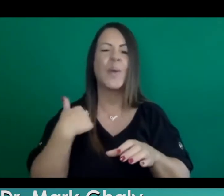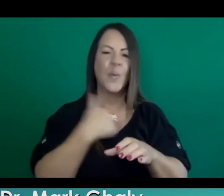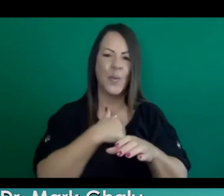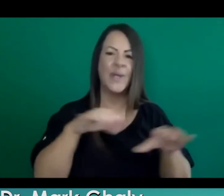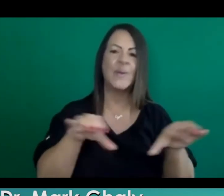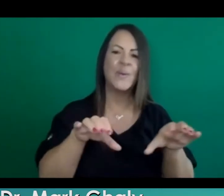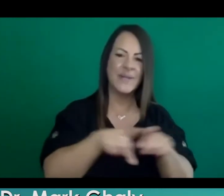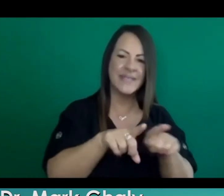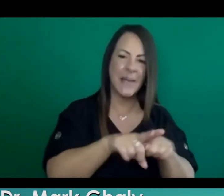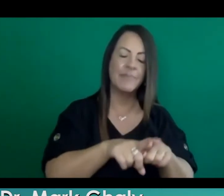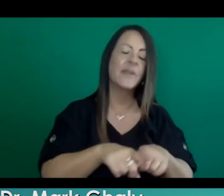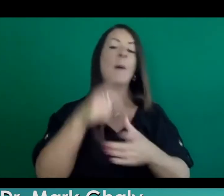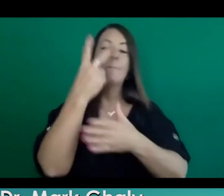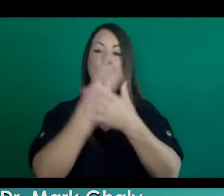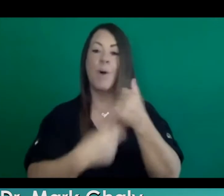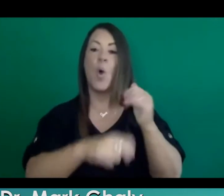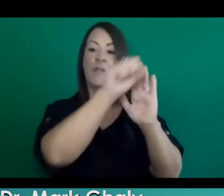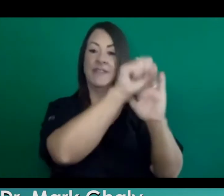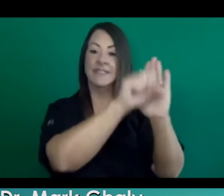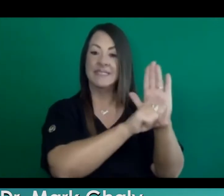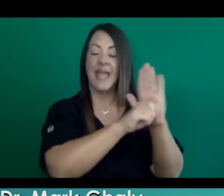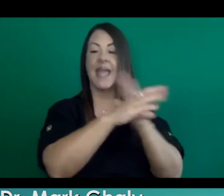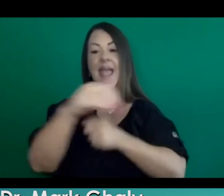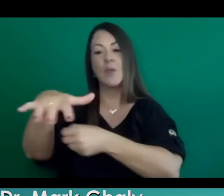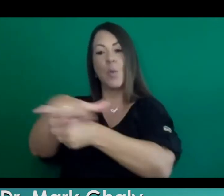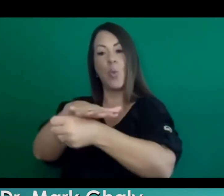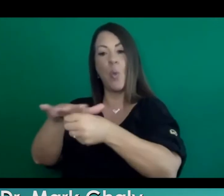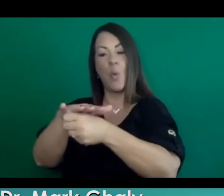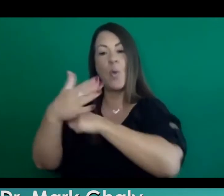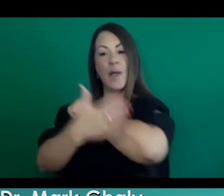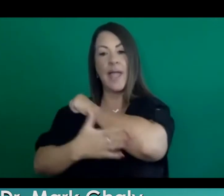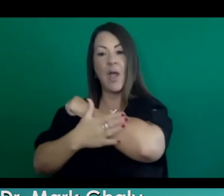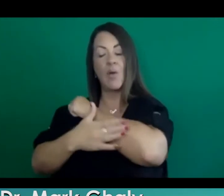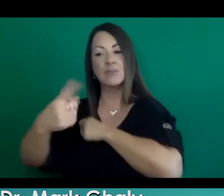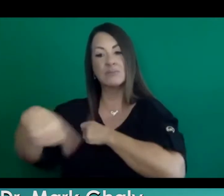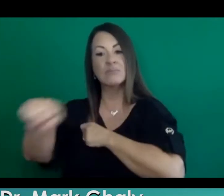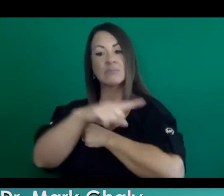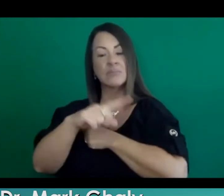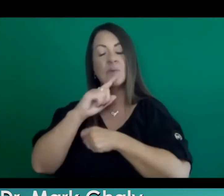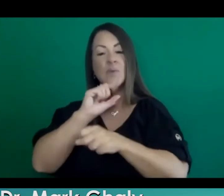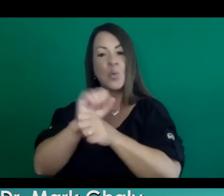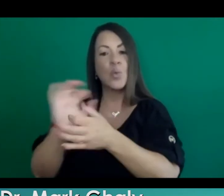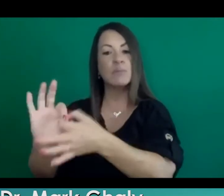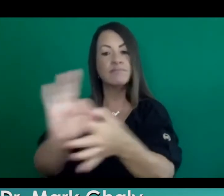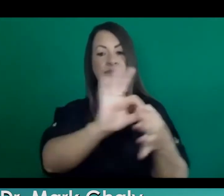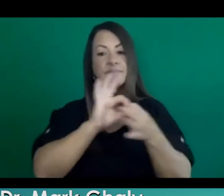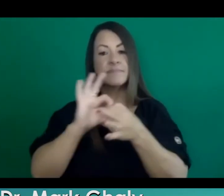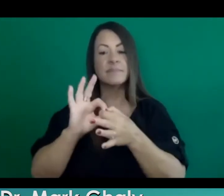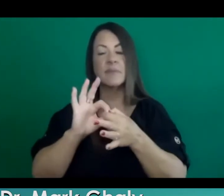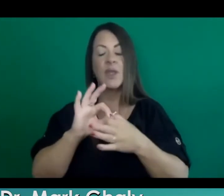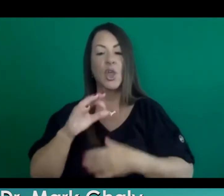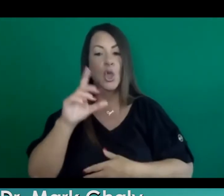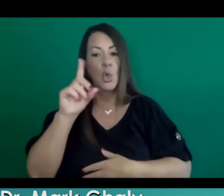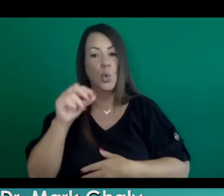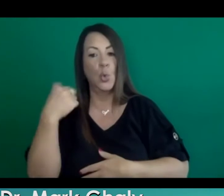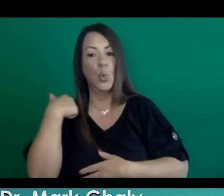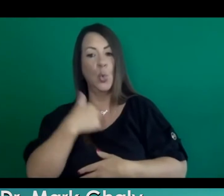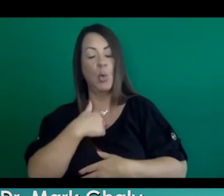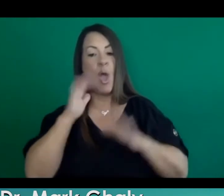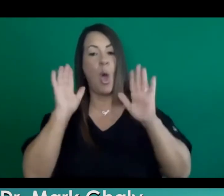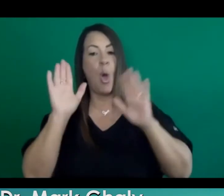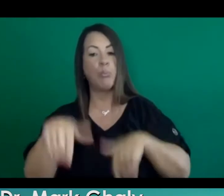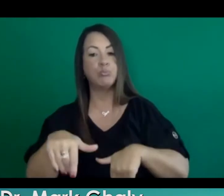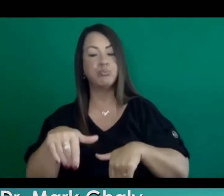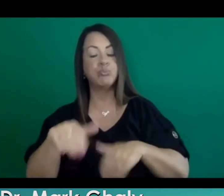local partners in no way are turning our back or considering a shift from a contact tracing